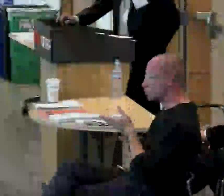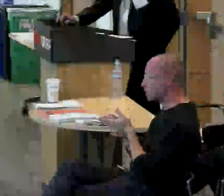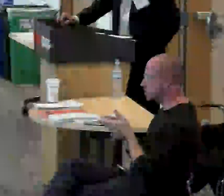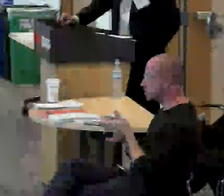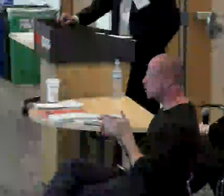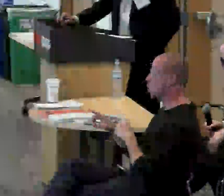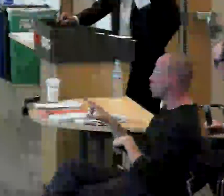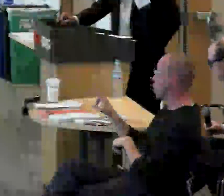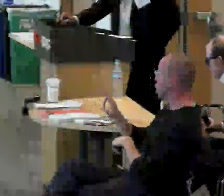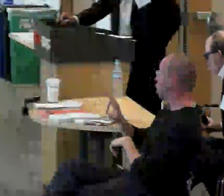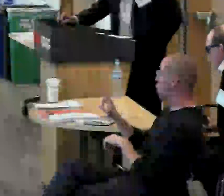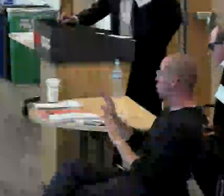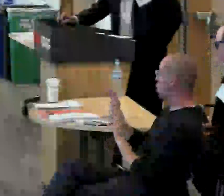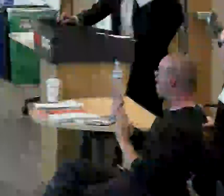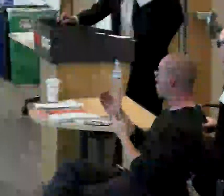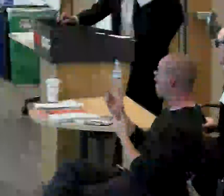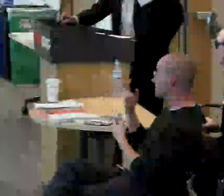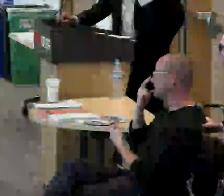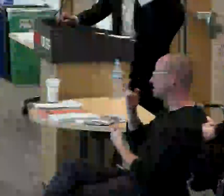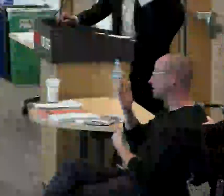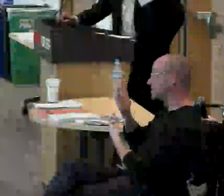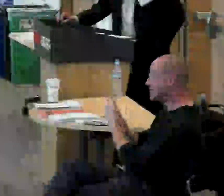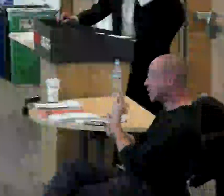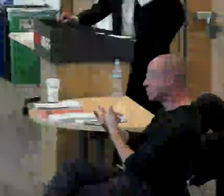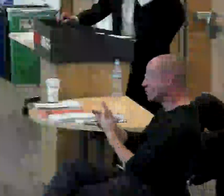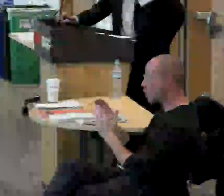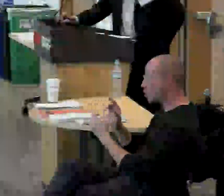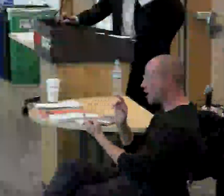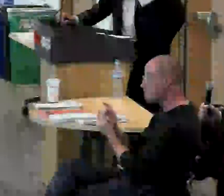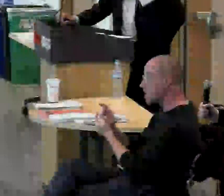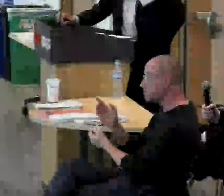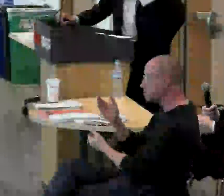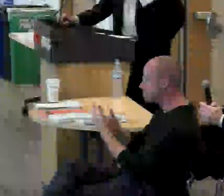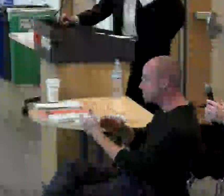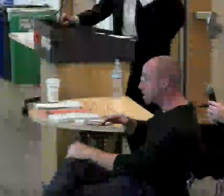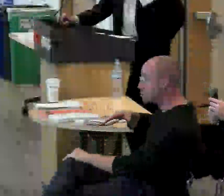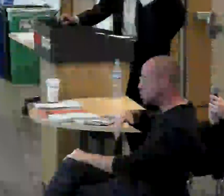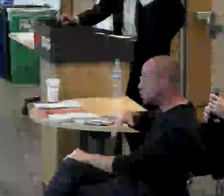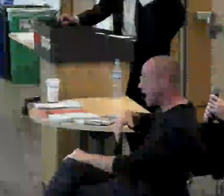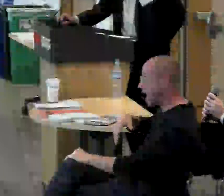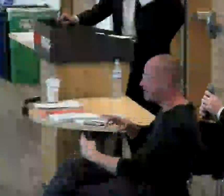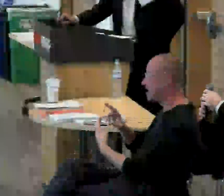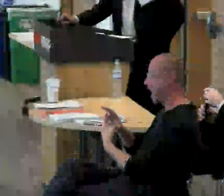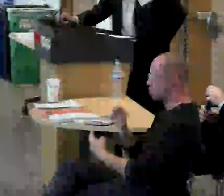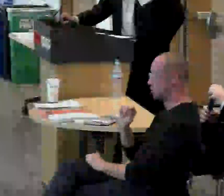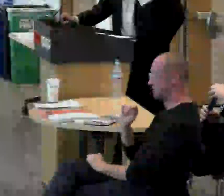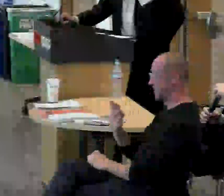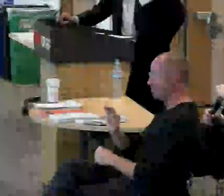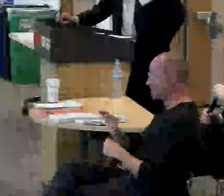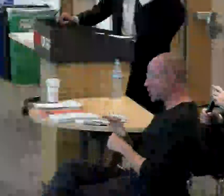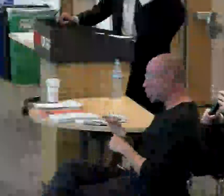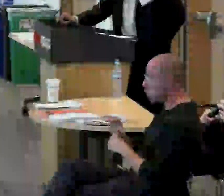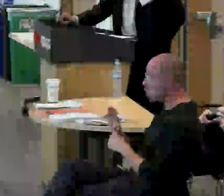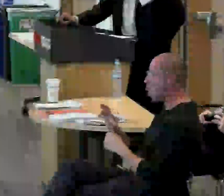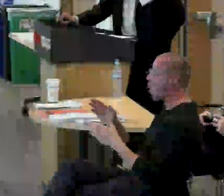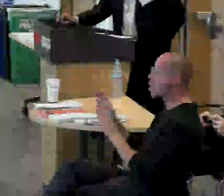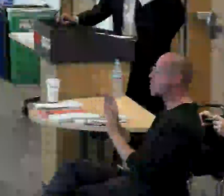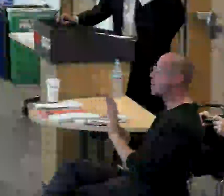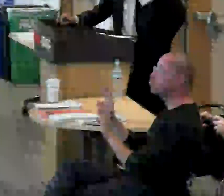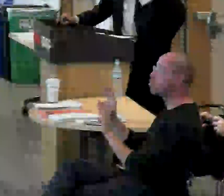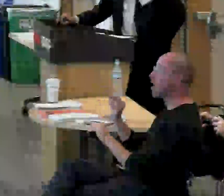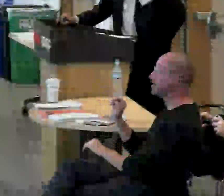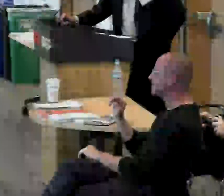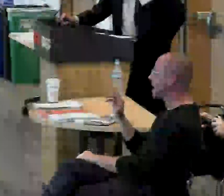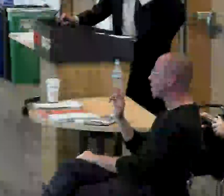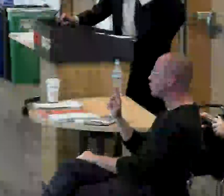some people you know, some people you don't, whether it's San Francisco or the broader networks that you guys work with, who are the different groups that you